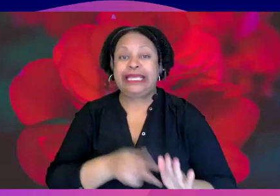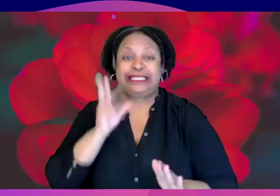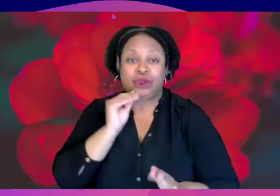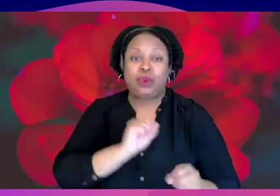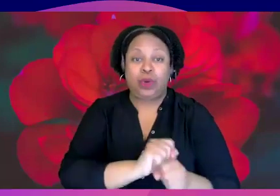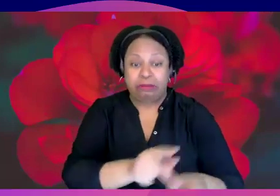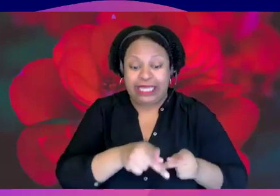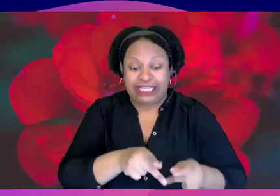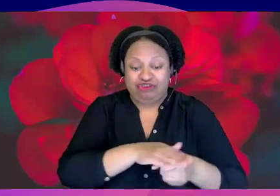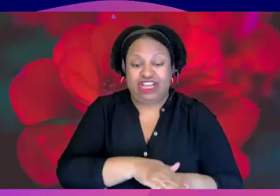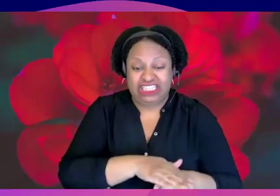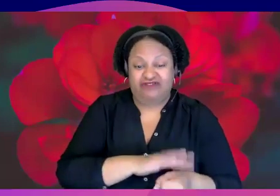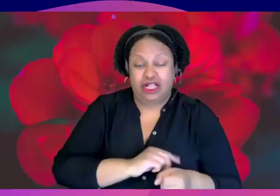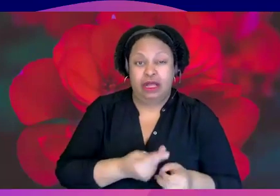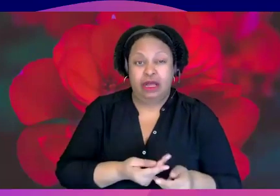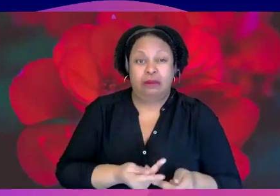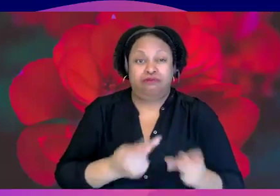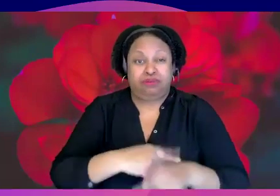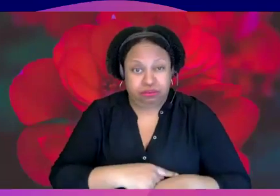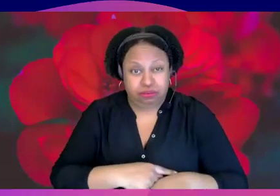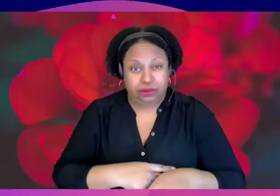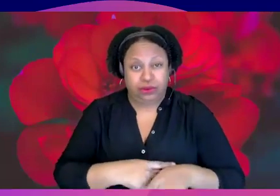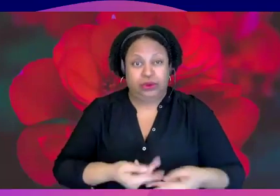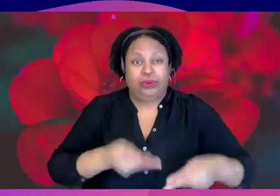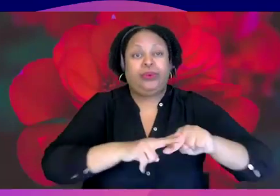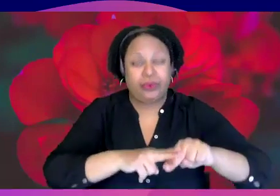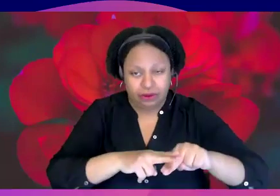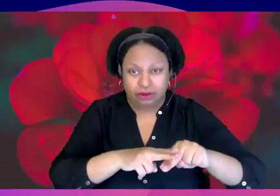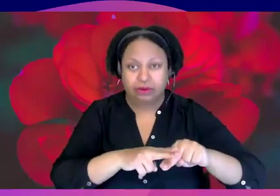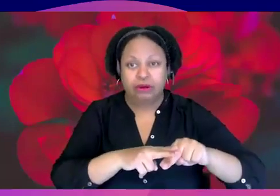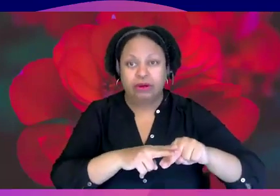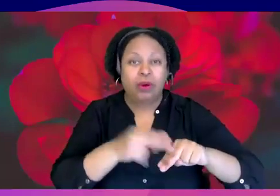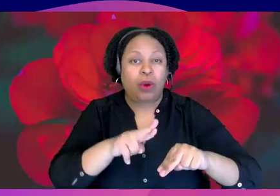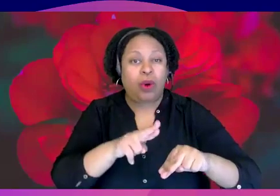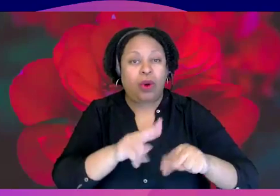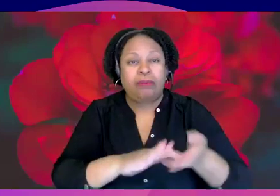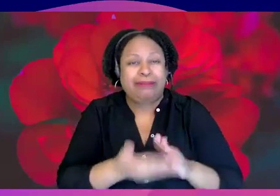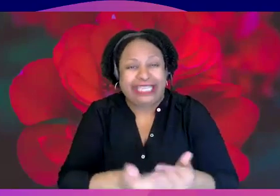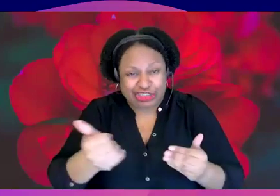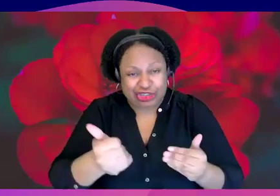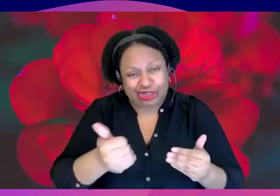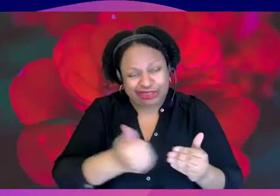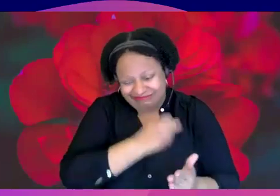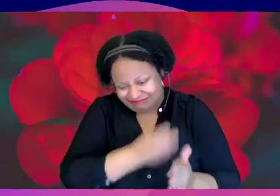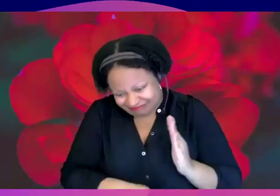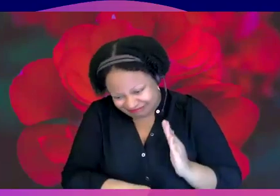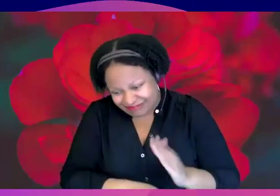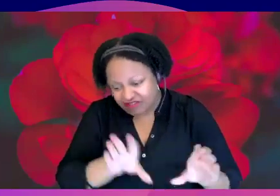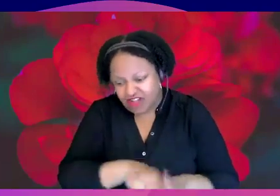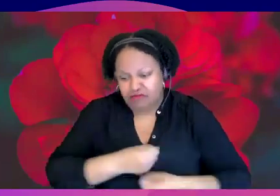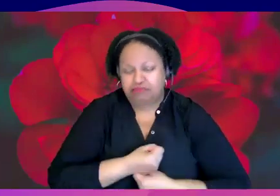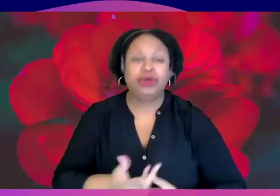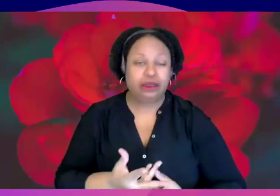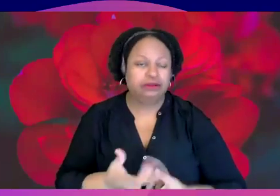stress can feel amplified, or it can feel easier or be easier to slip into burnout, for example. And this